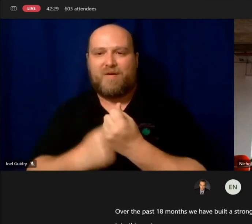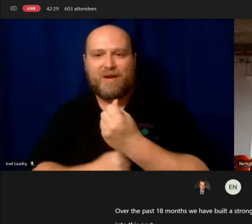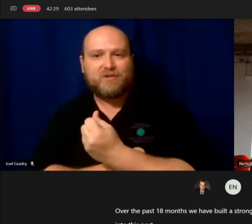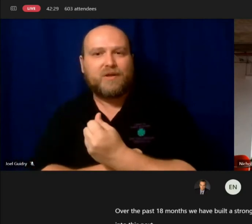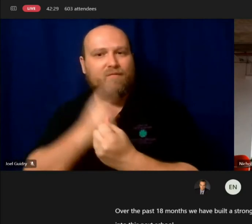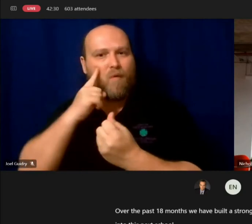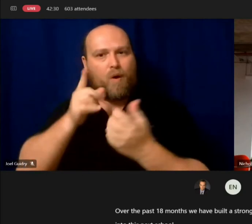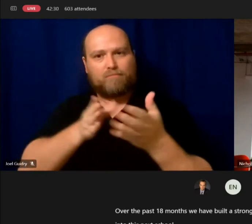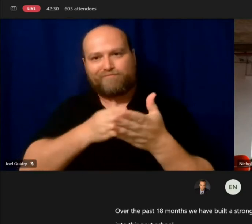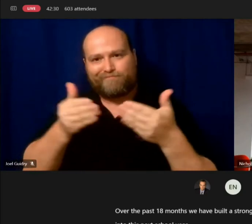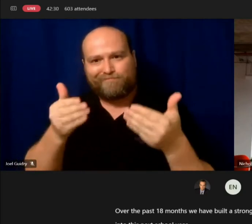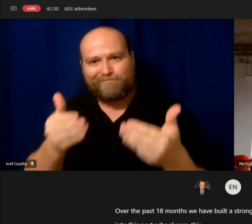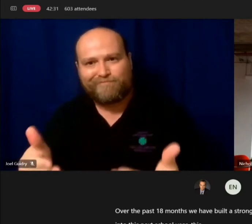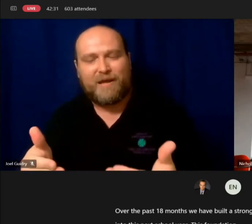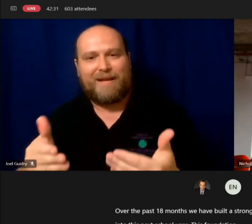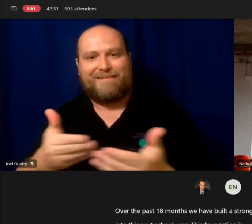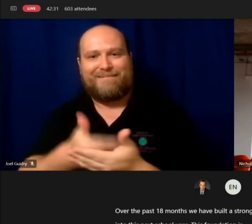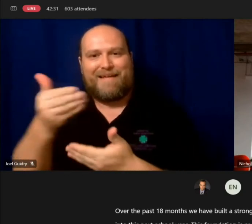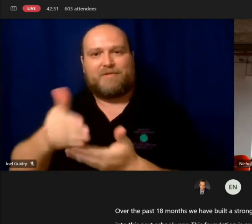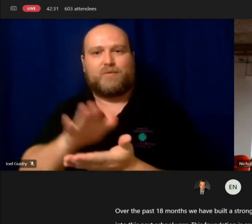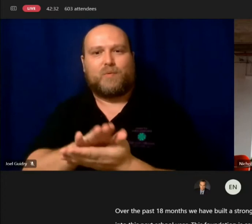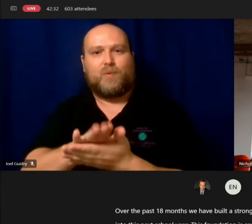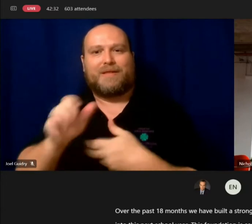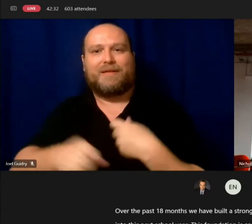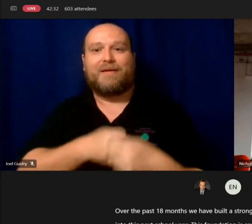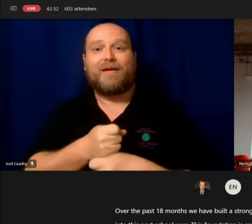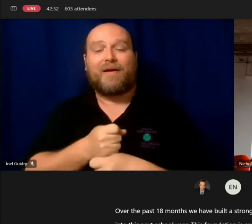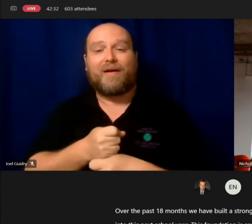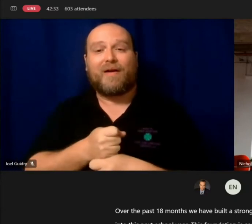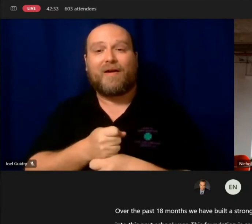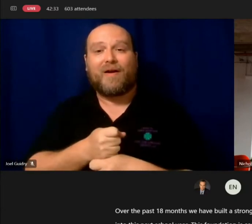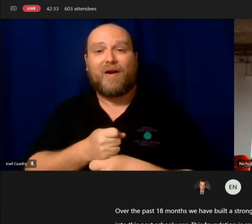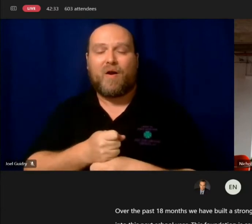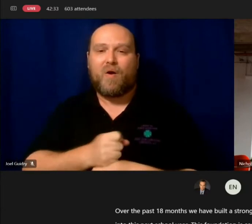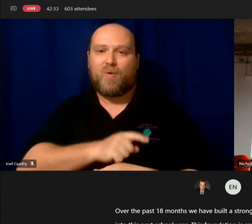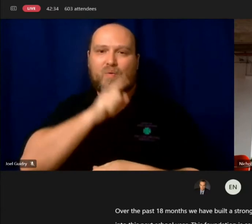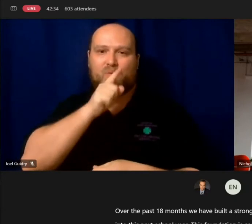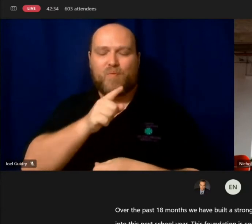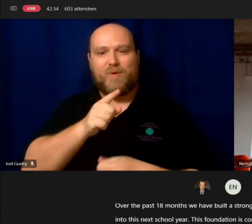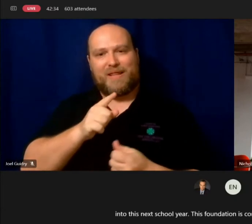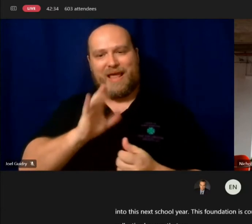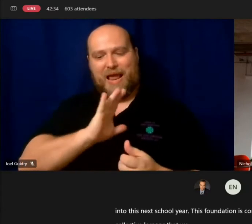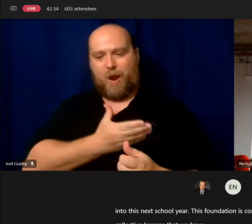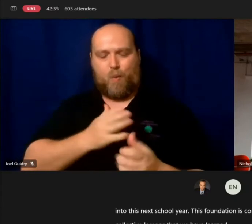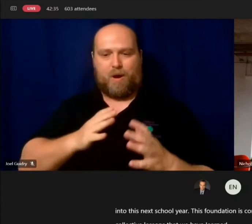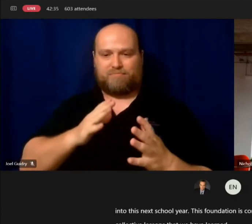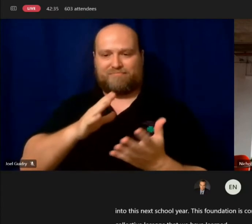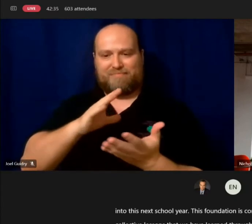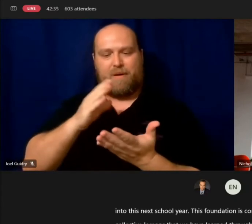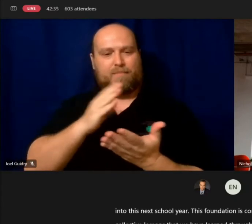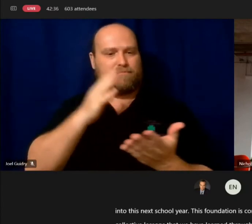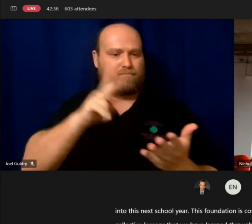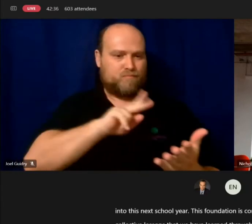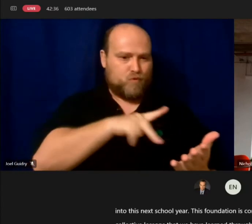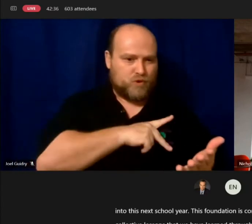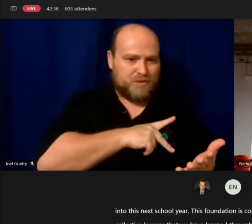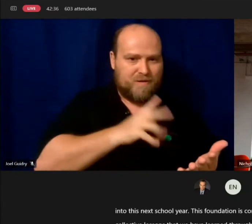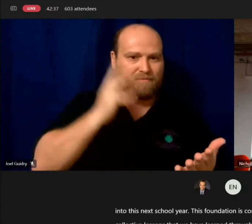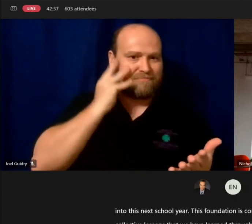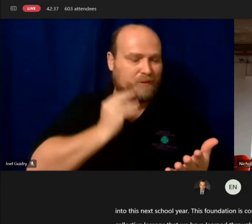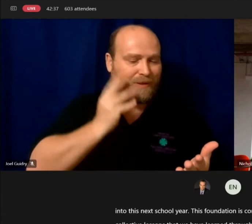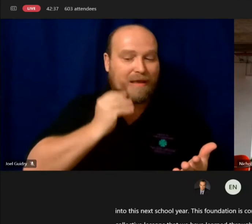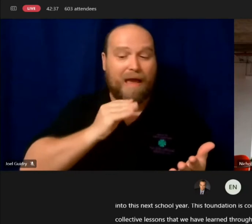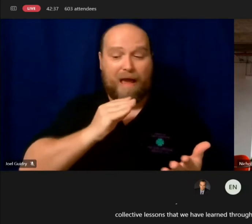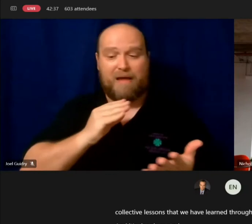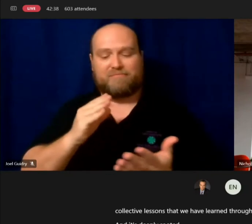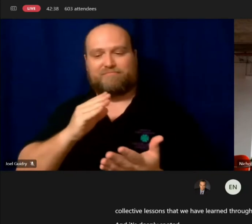is comprised of the personal and collective lessons that we have learned through the pandemic. And it's deeply rooted in our strong